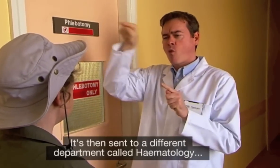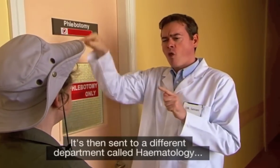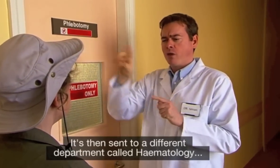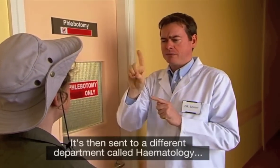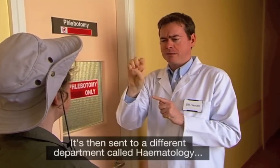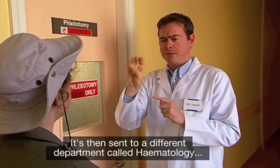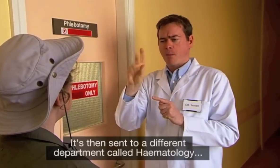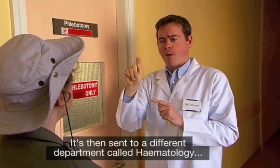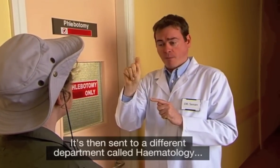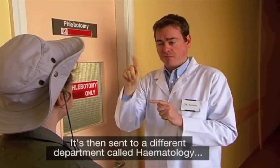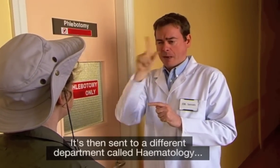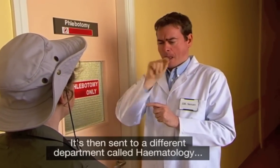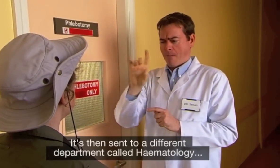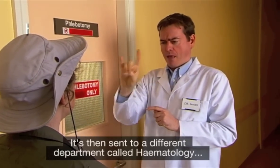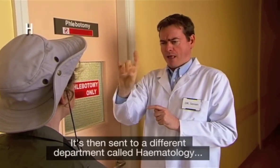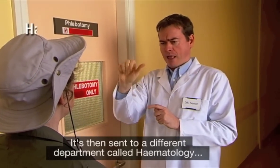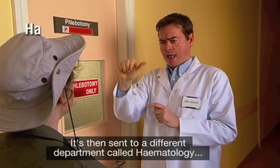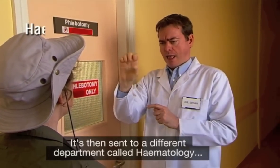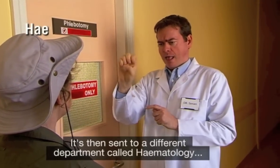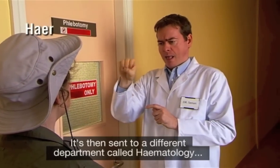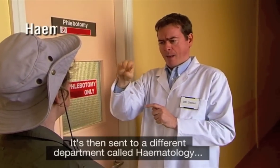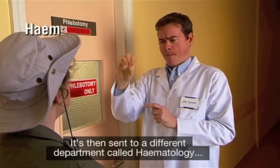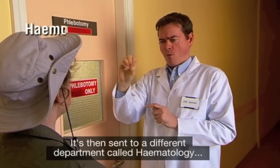sent to a different department called hematology,